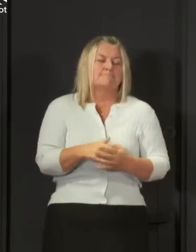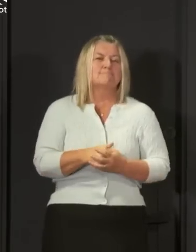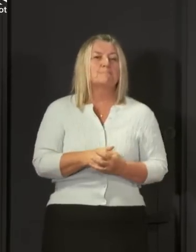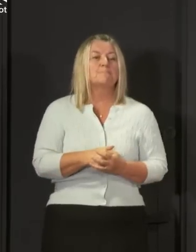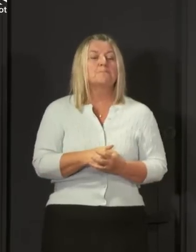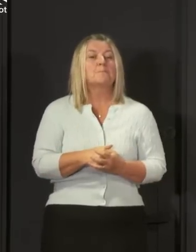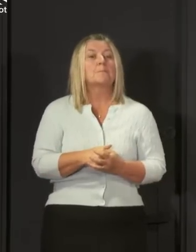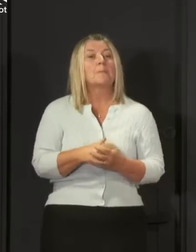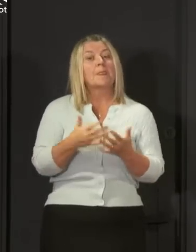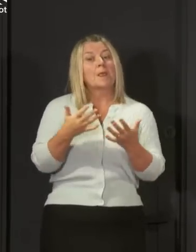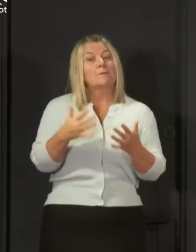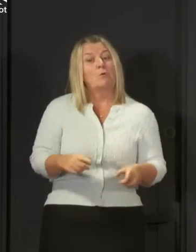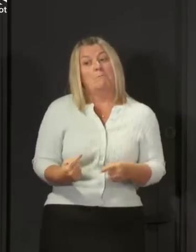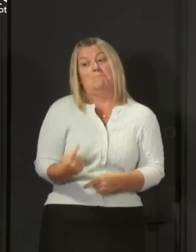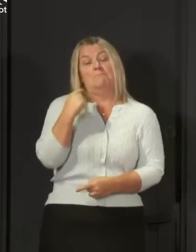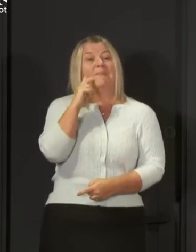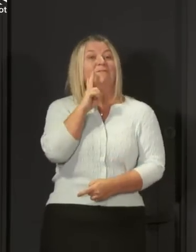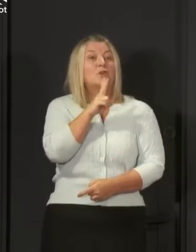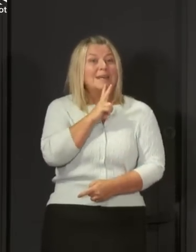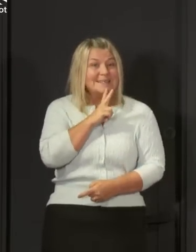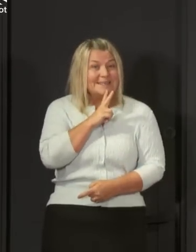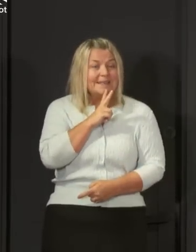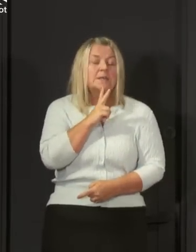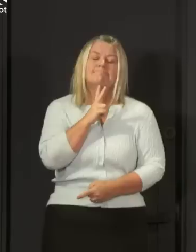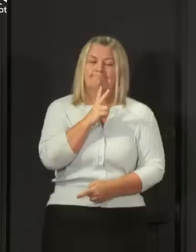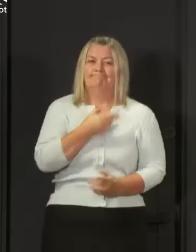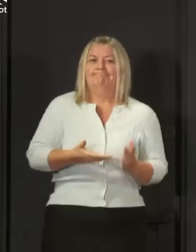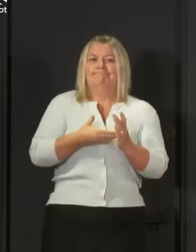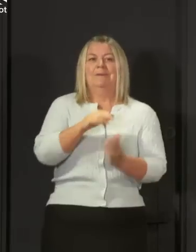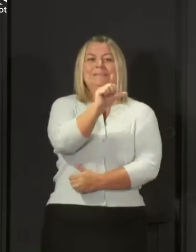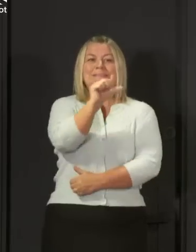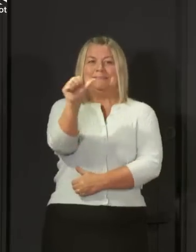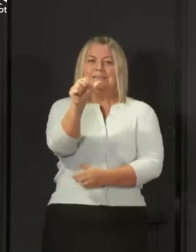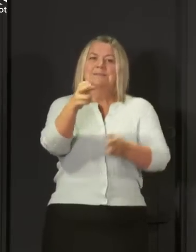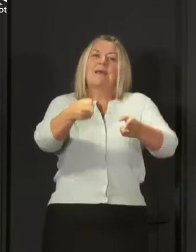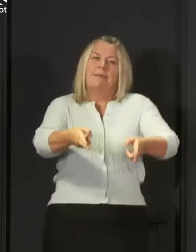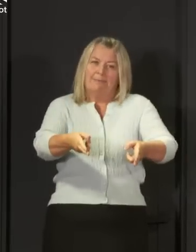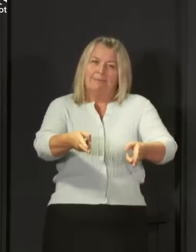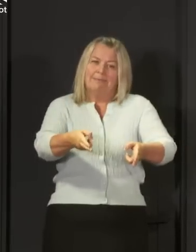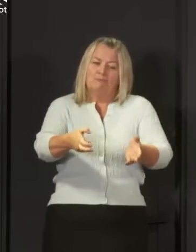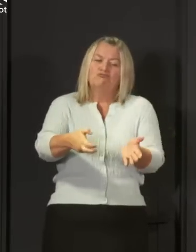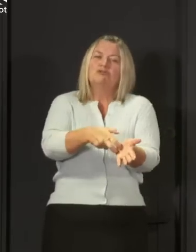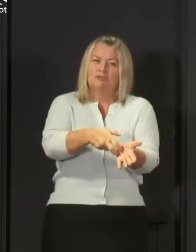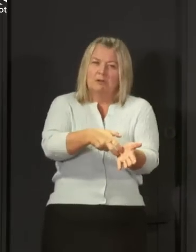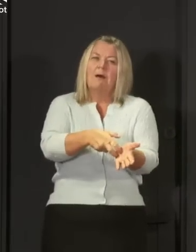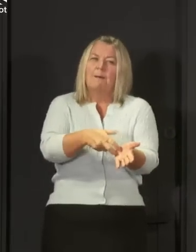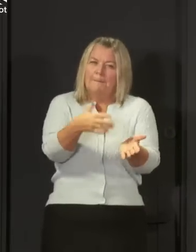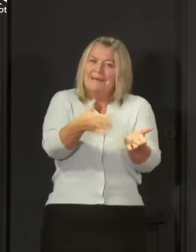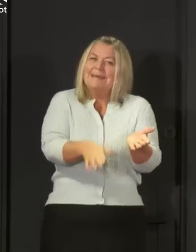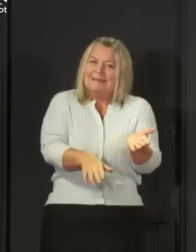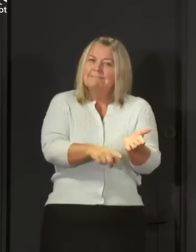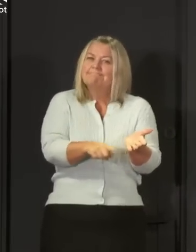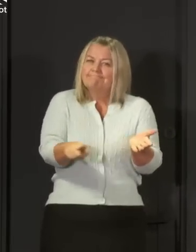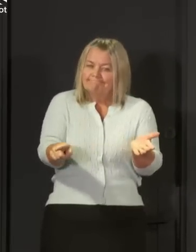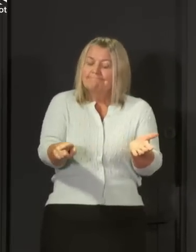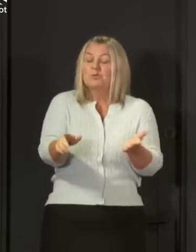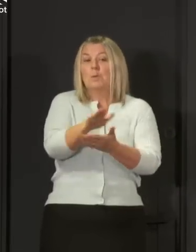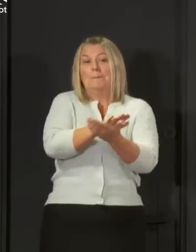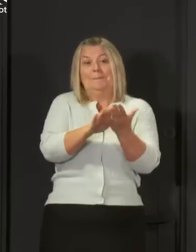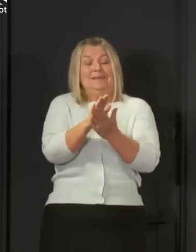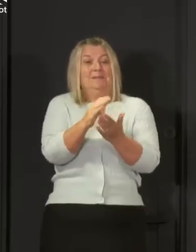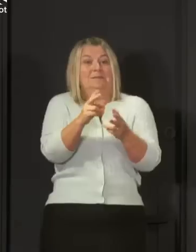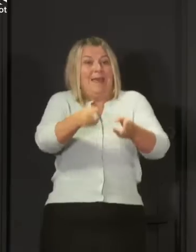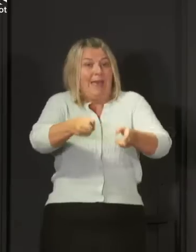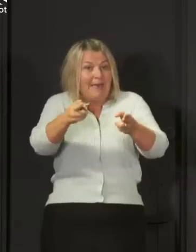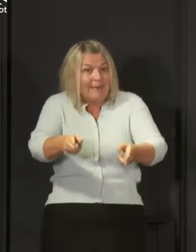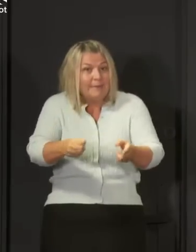Since the last briefing on Friday, though, 6 additional deaths have been registered, which means that the total number of deaths under the